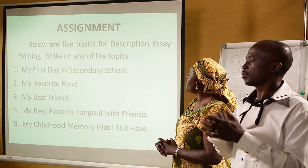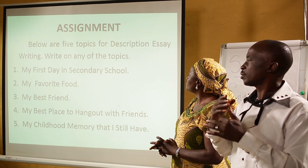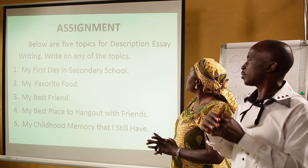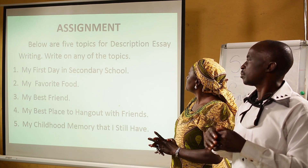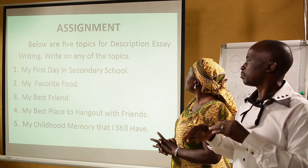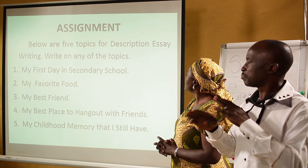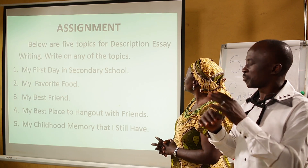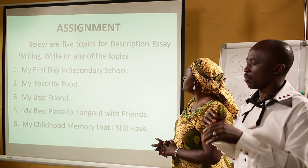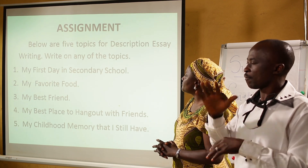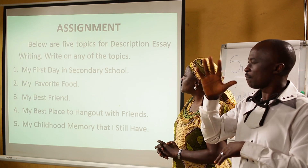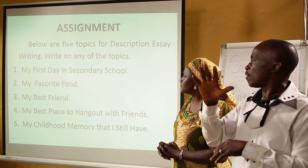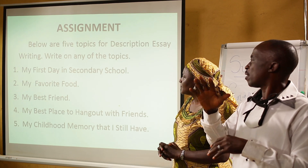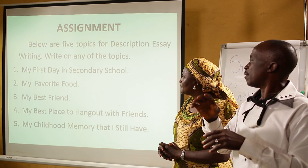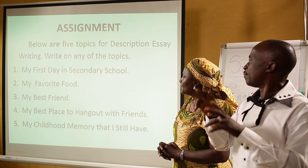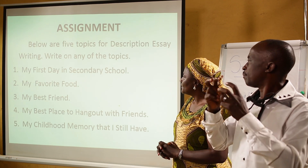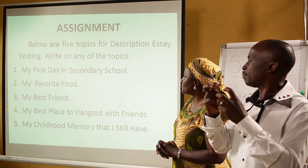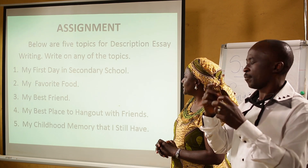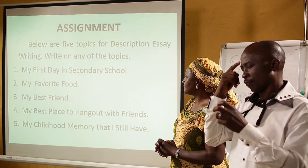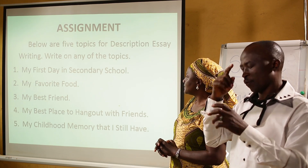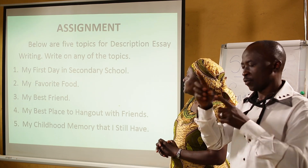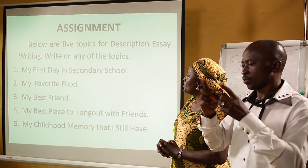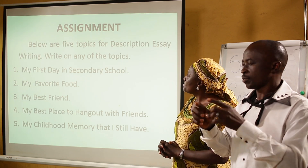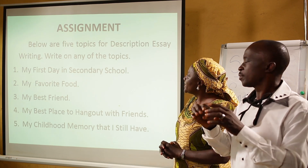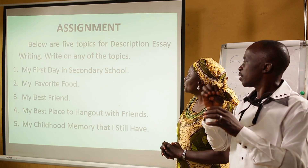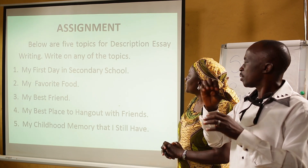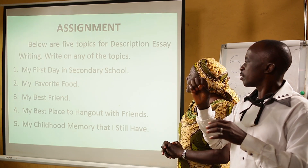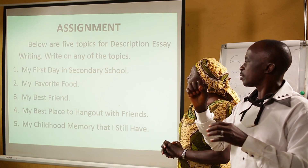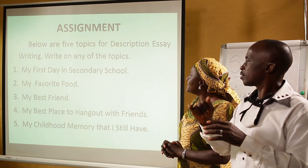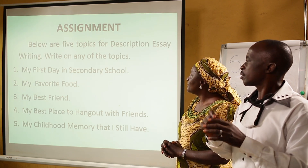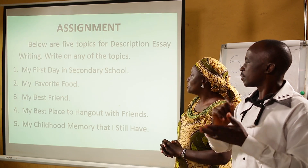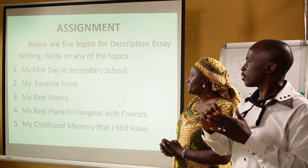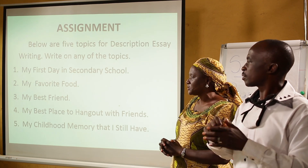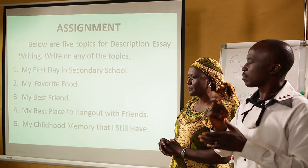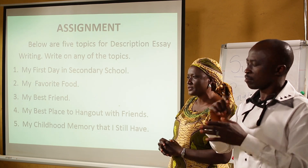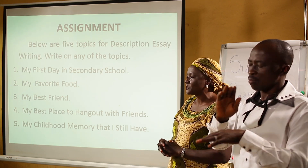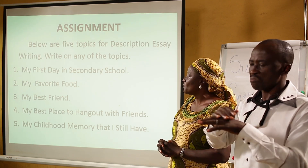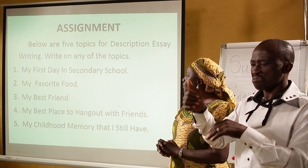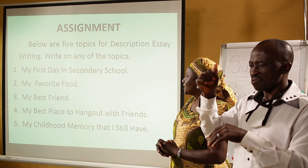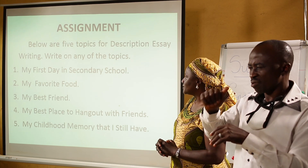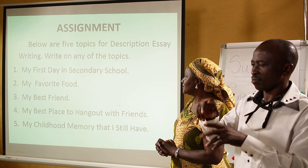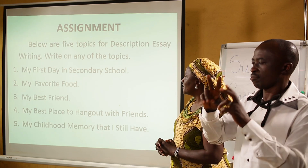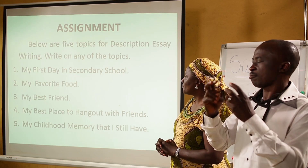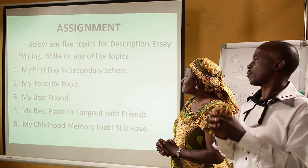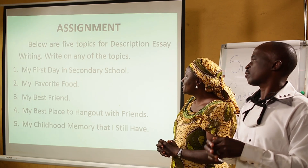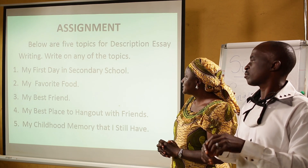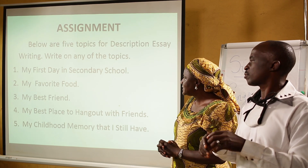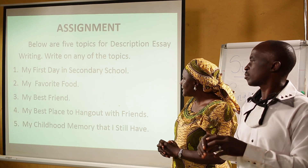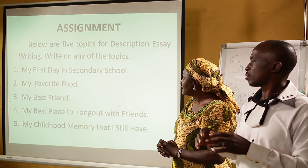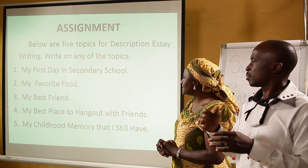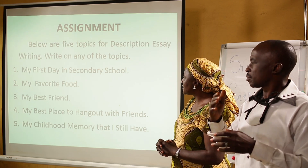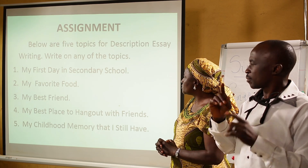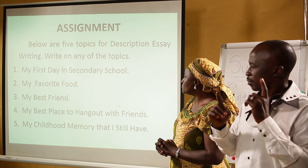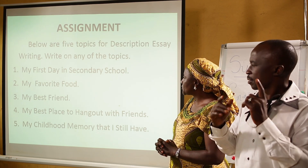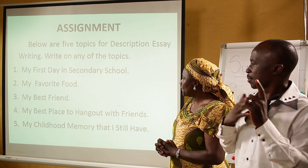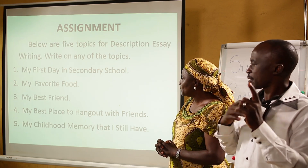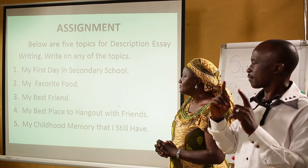5 topics for descriptive essay writing. Write on any of the topics. 1, my first day